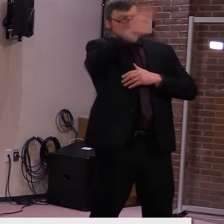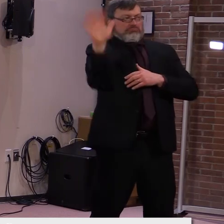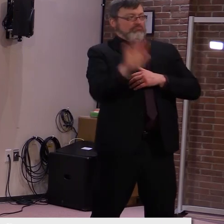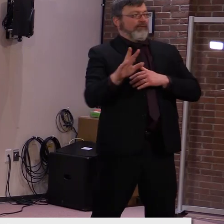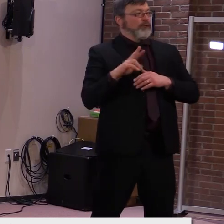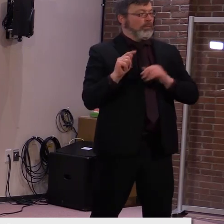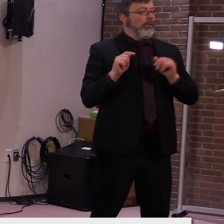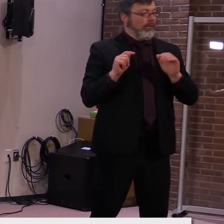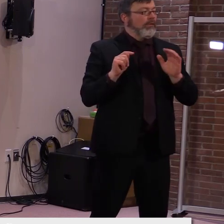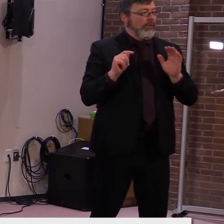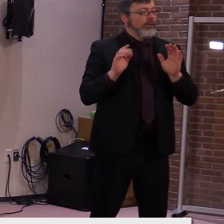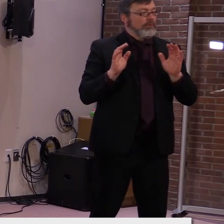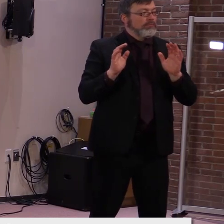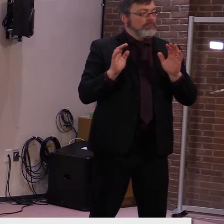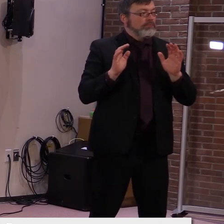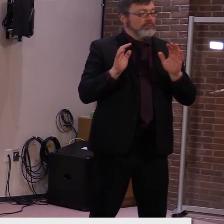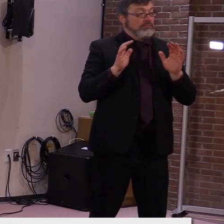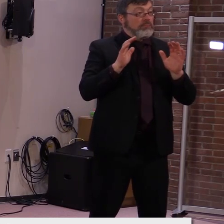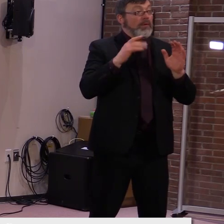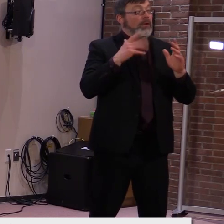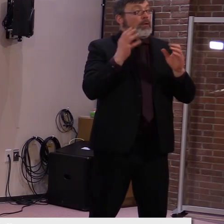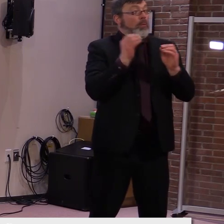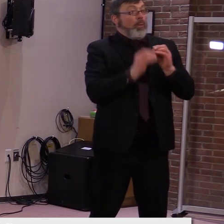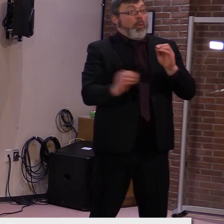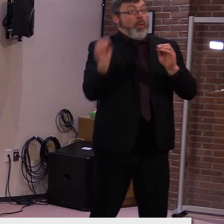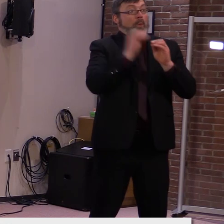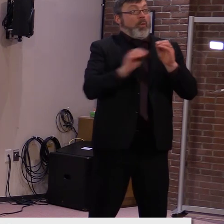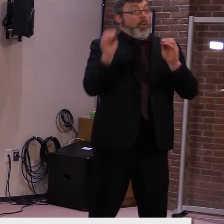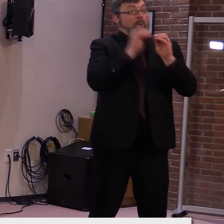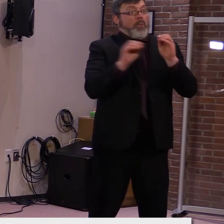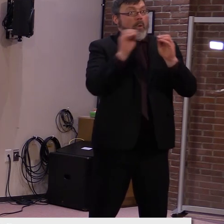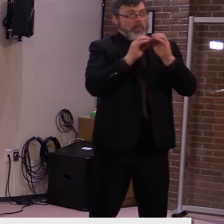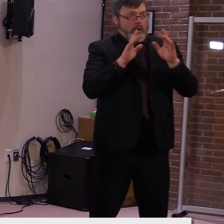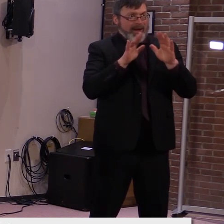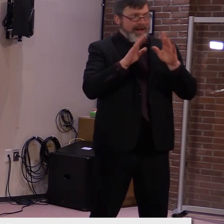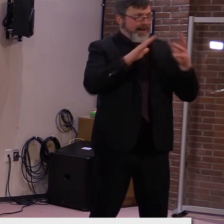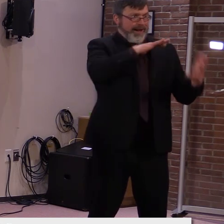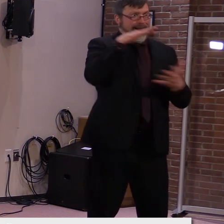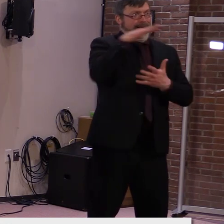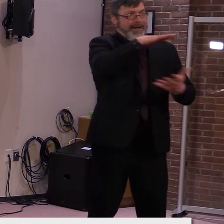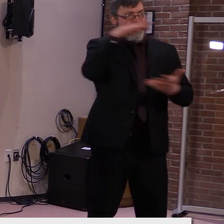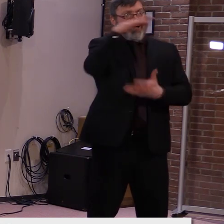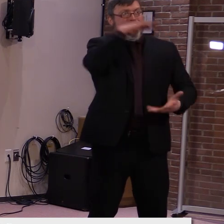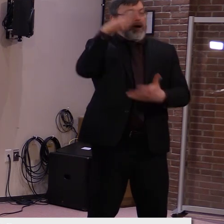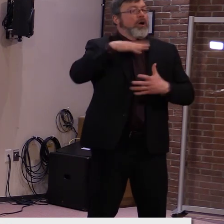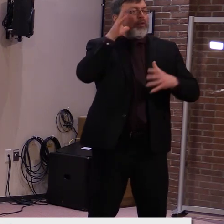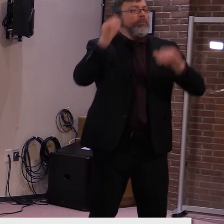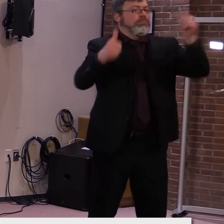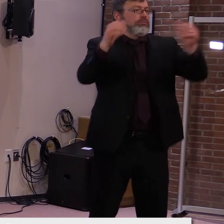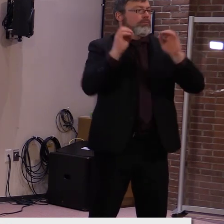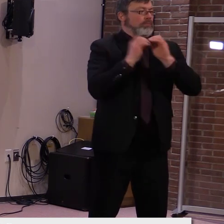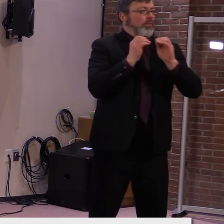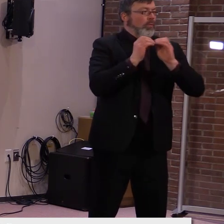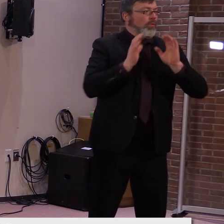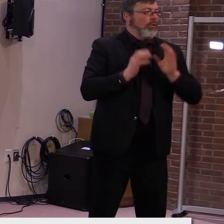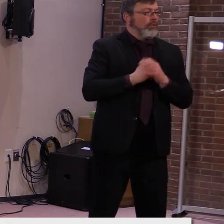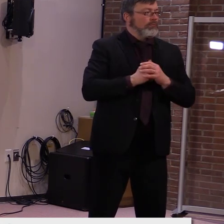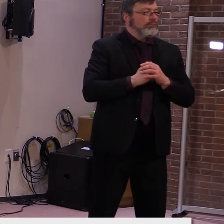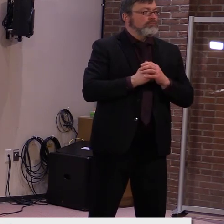this process. Now, here's how it will happen. The K through 12 education